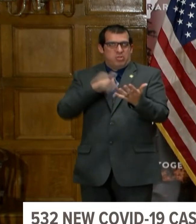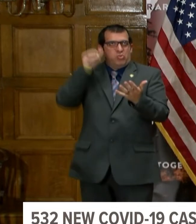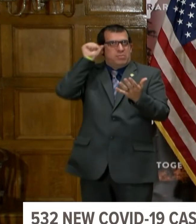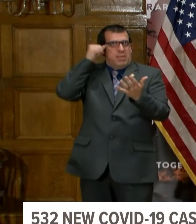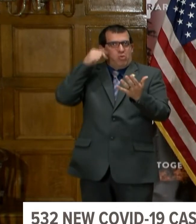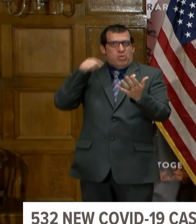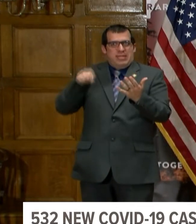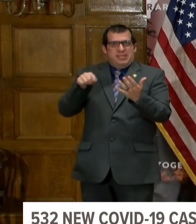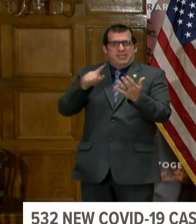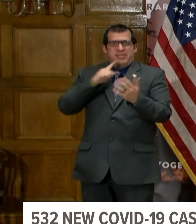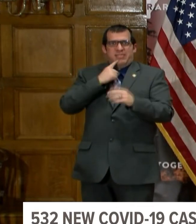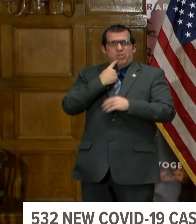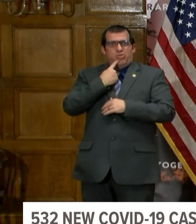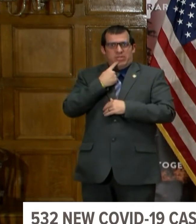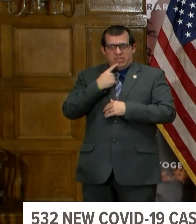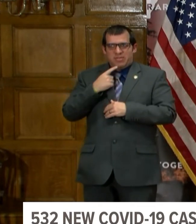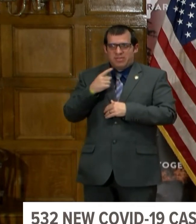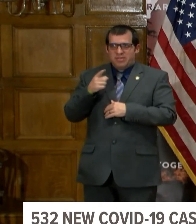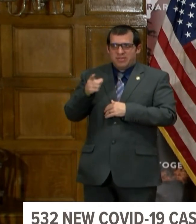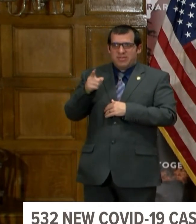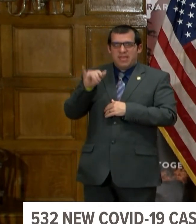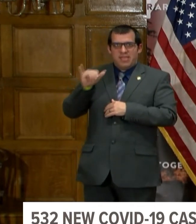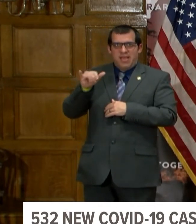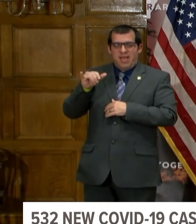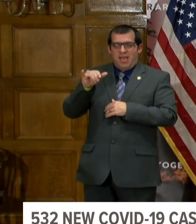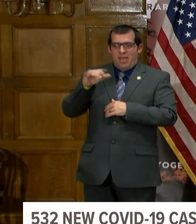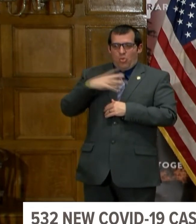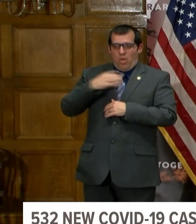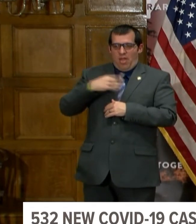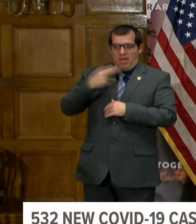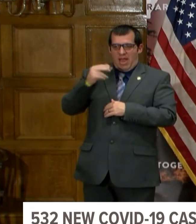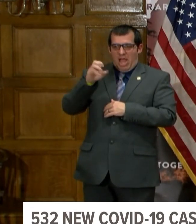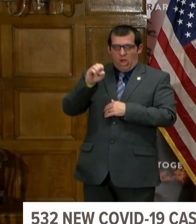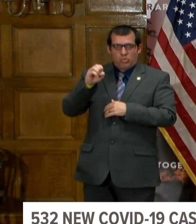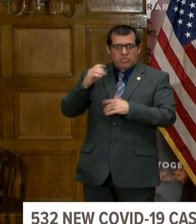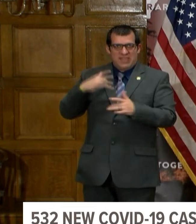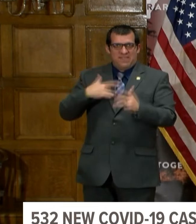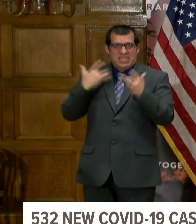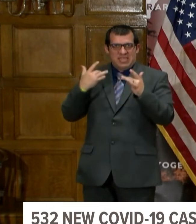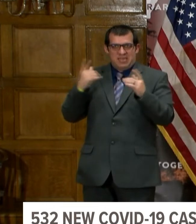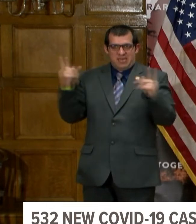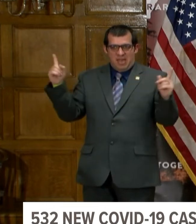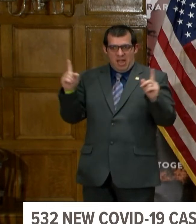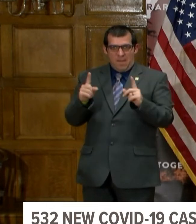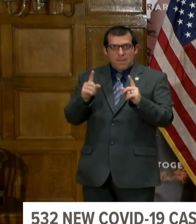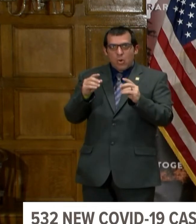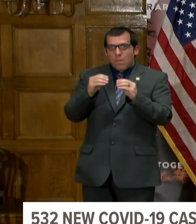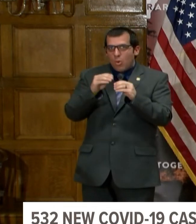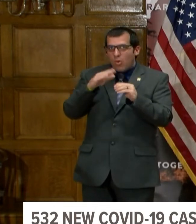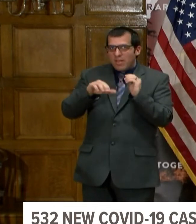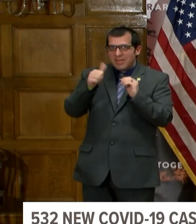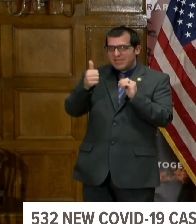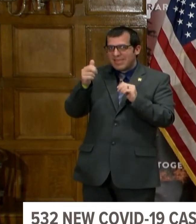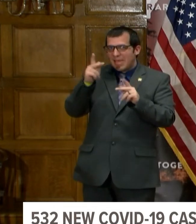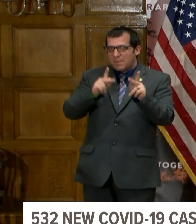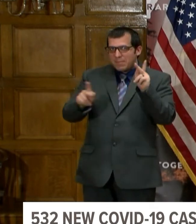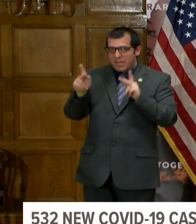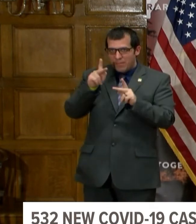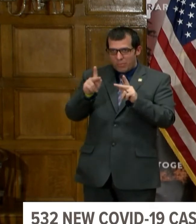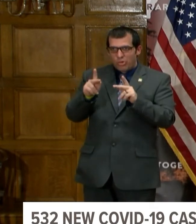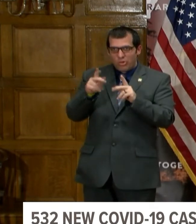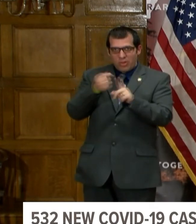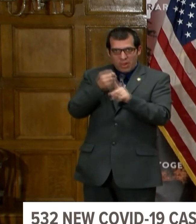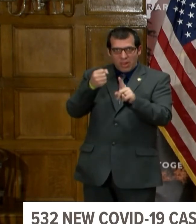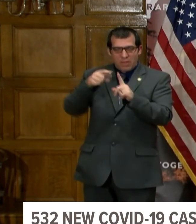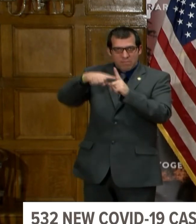that you had a White House event in which you had more than 10 people that tested positive. Those